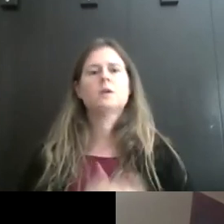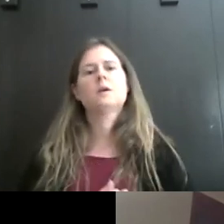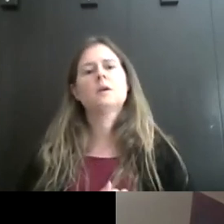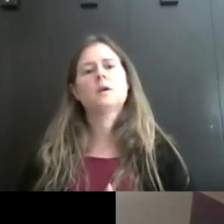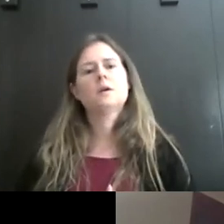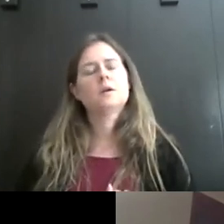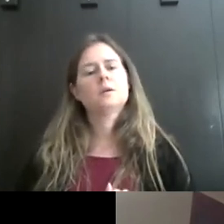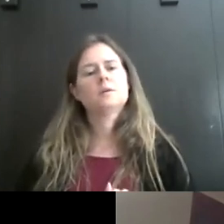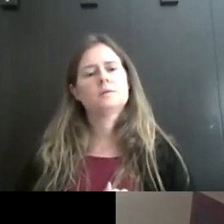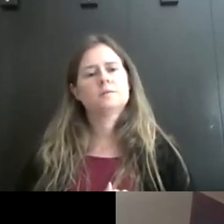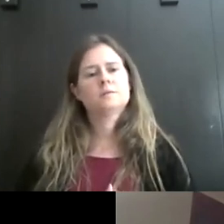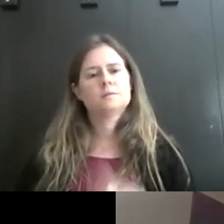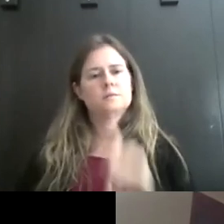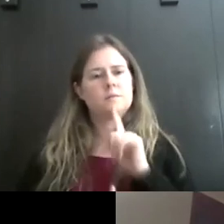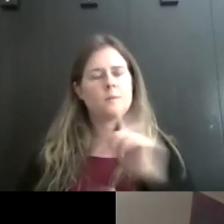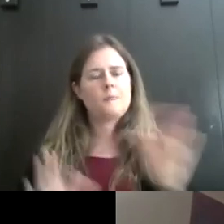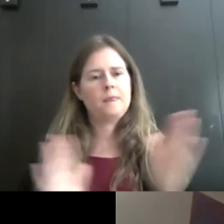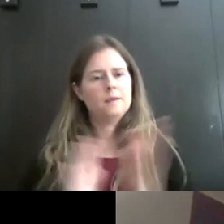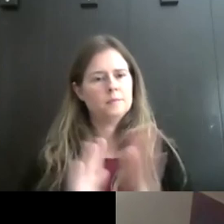It's a very small, select group.